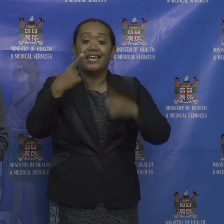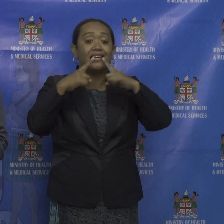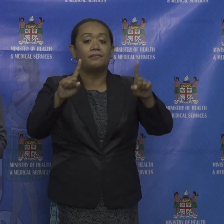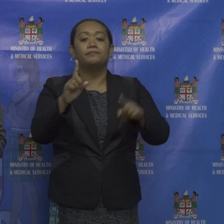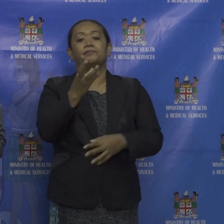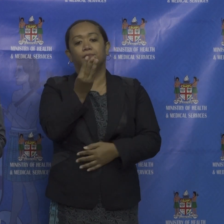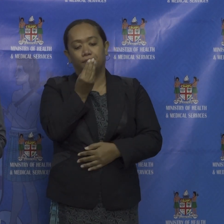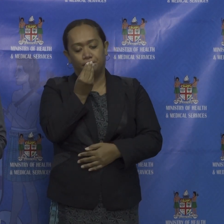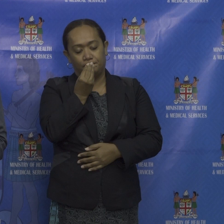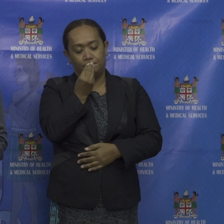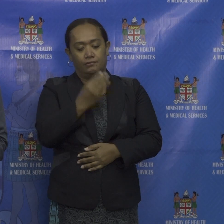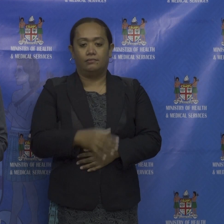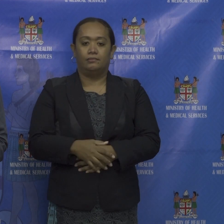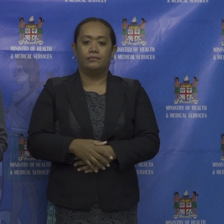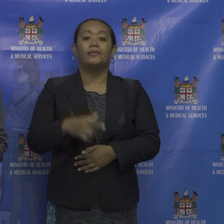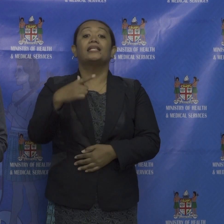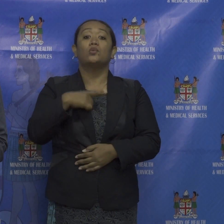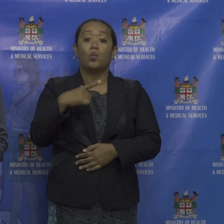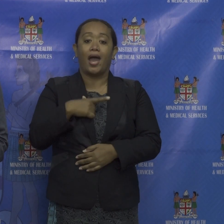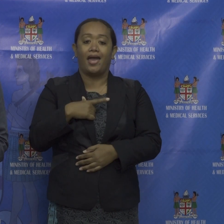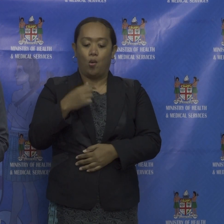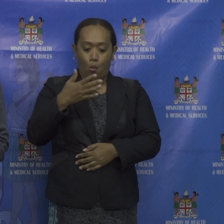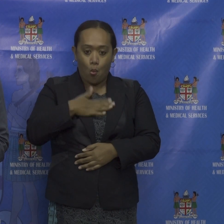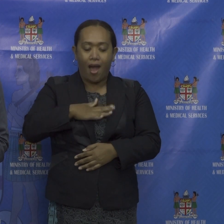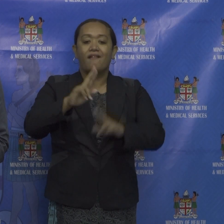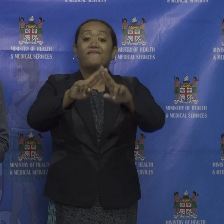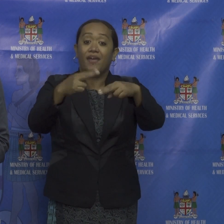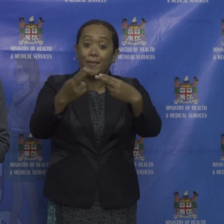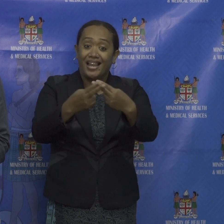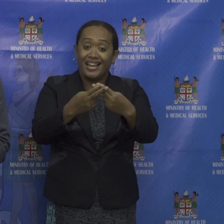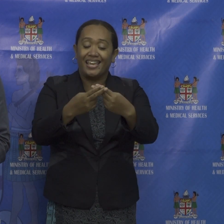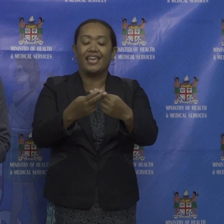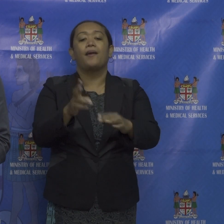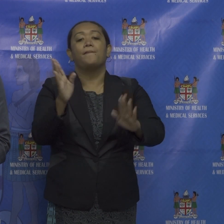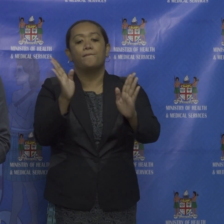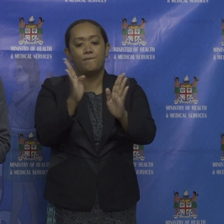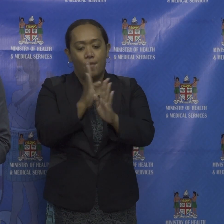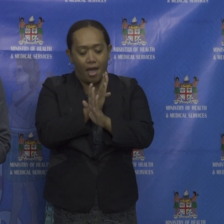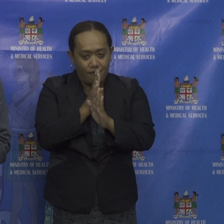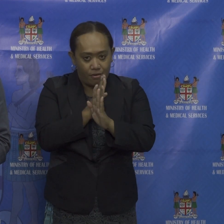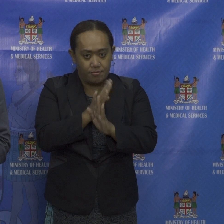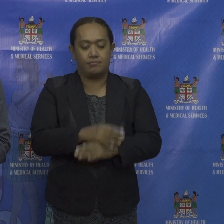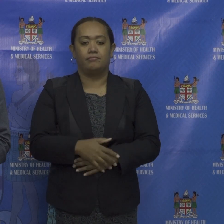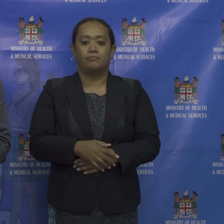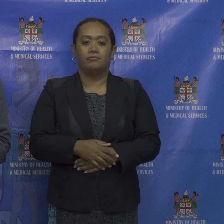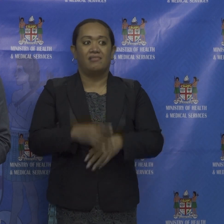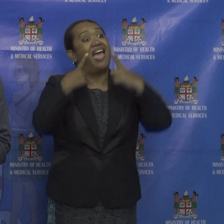And we stand by the decision to allow them a window of privacy before the passing of their loved one was announced to the